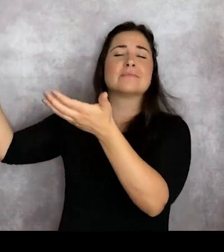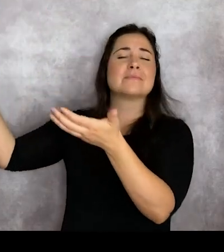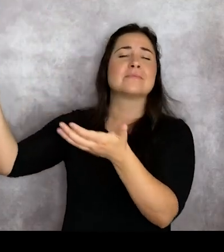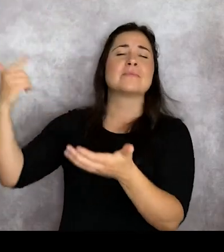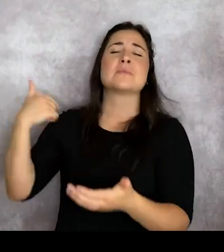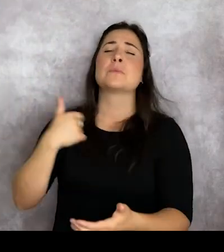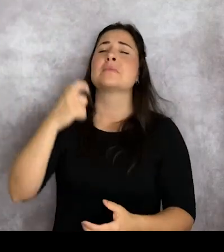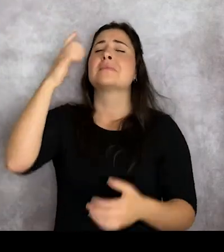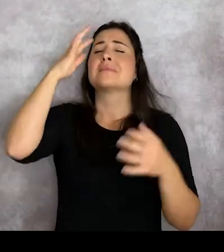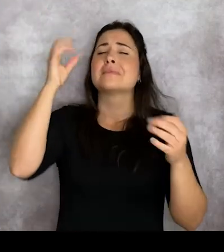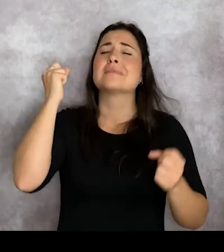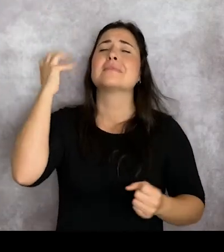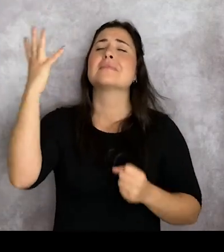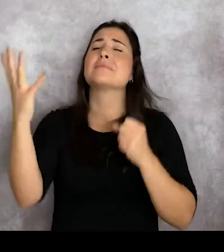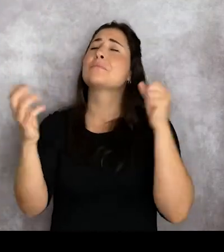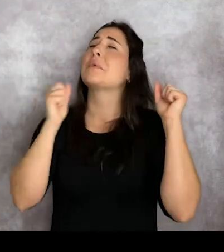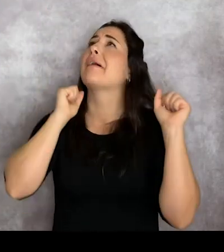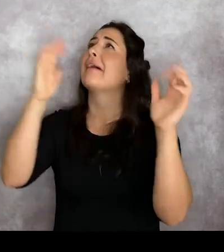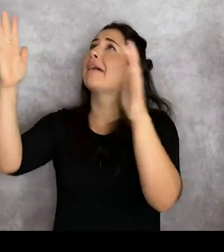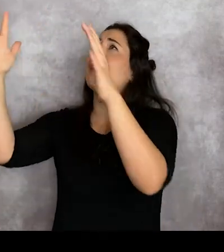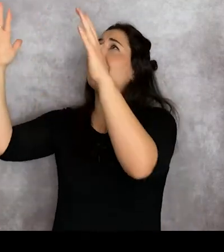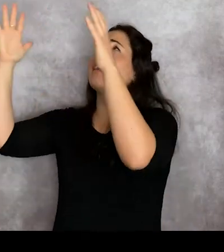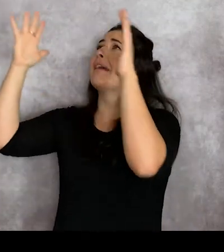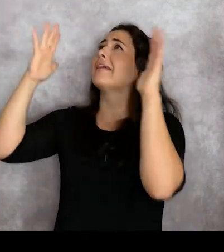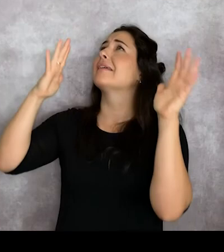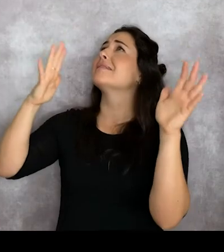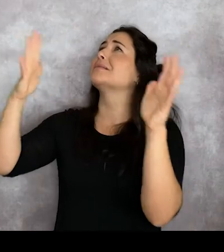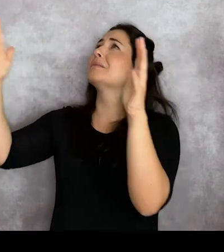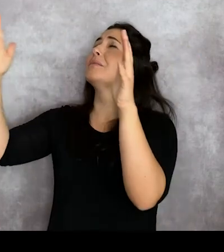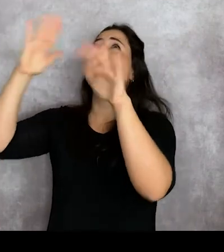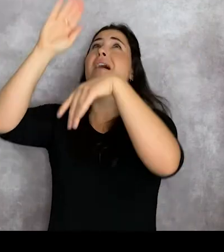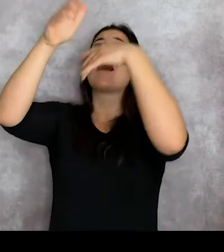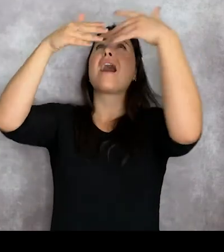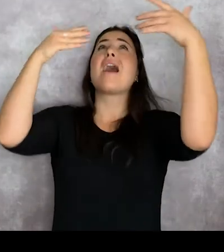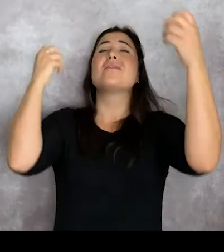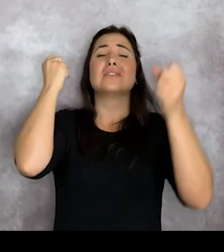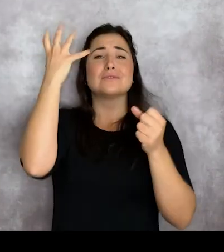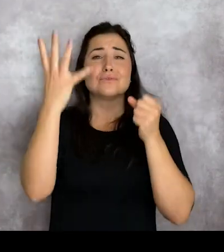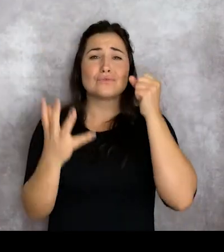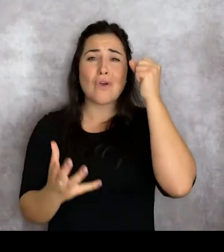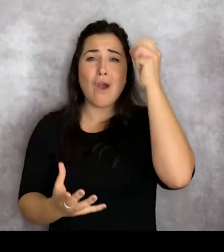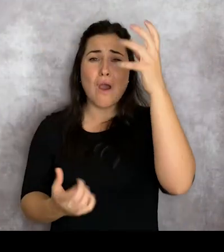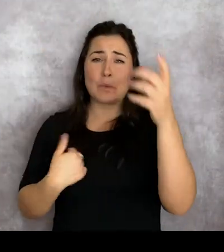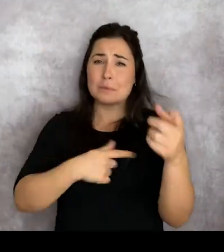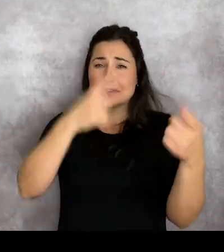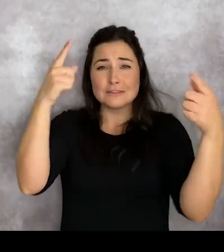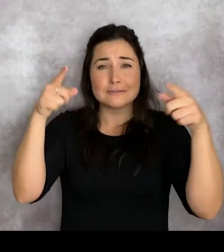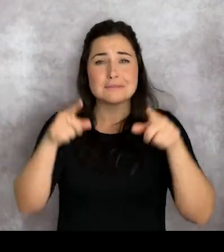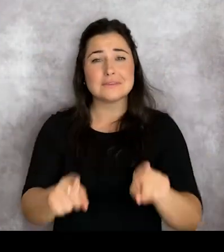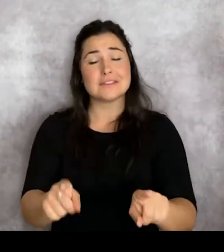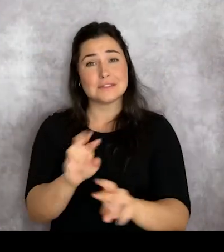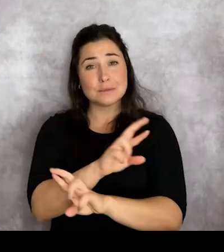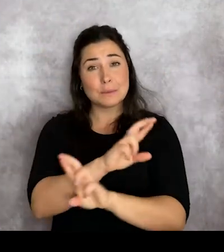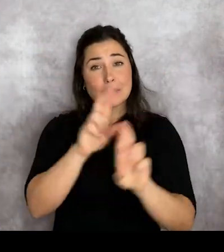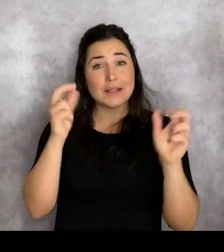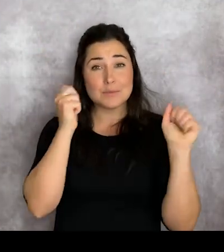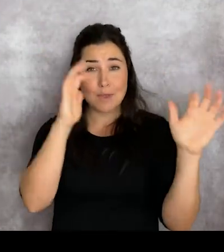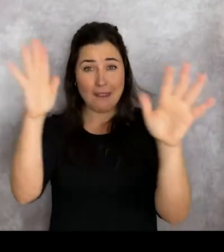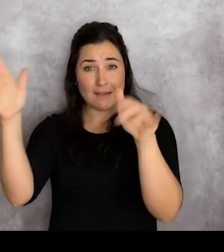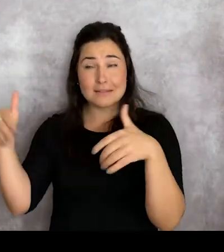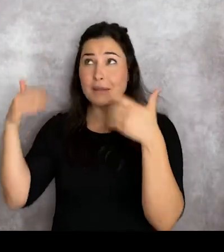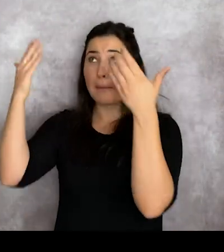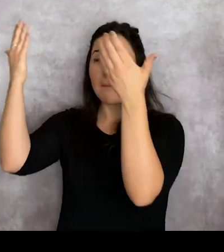This is the song of heaven. Come on, praise goes before. We lift this up.